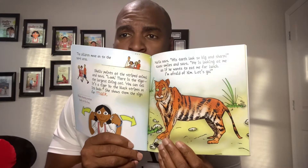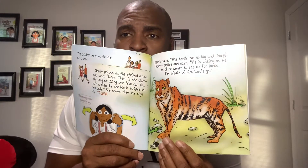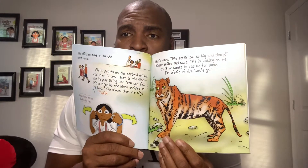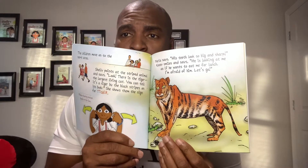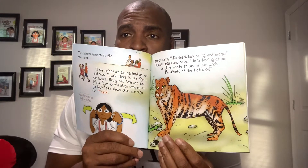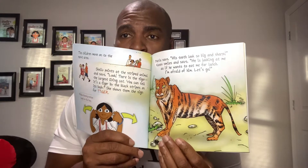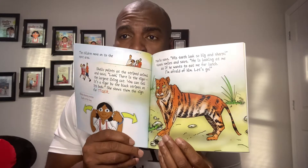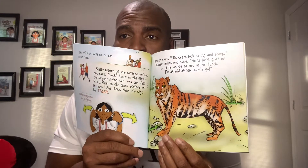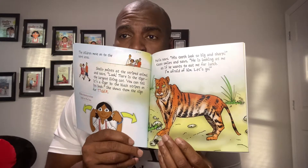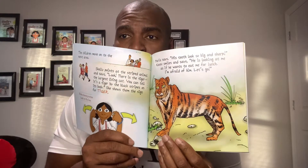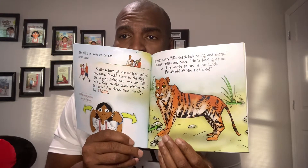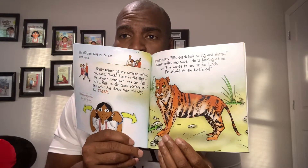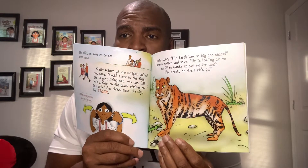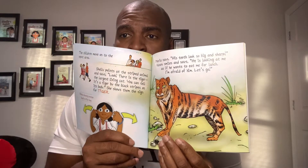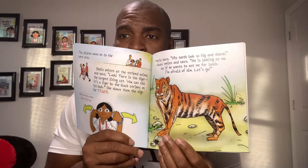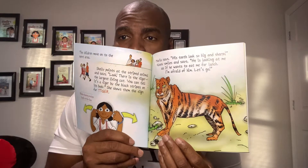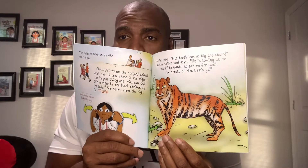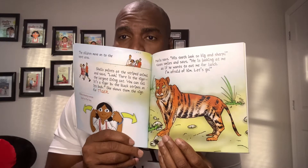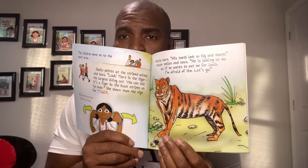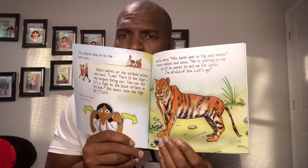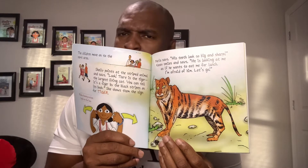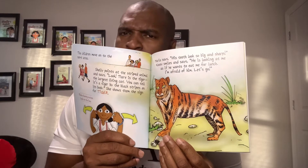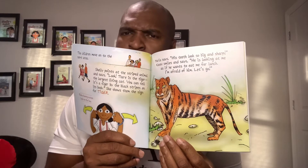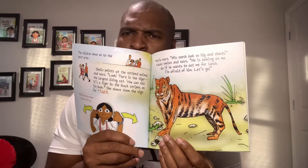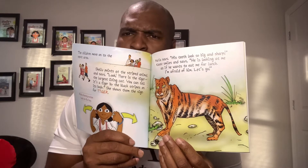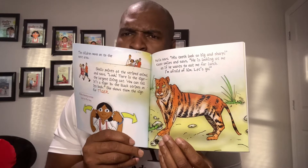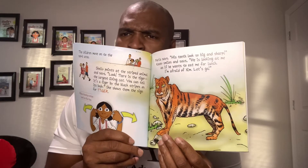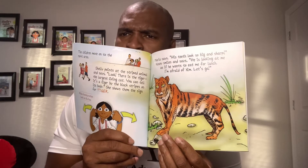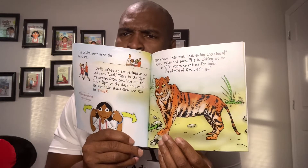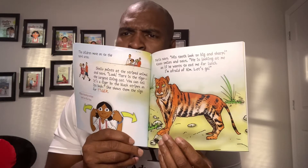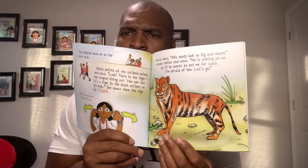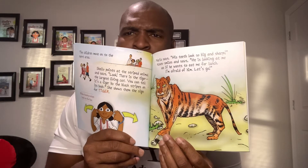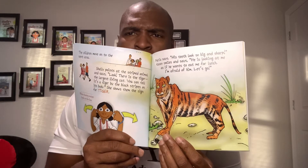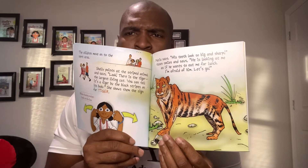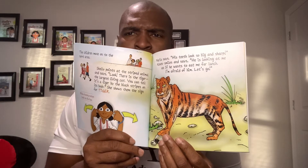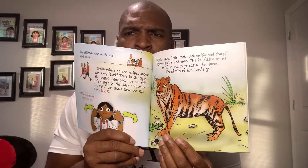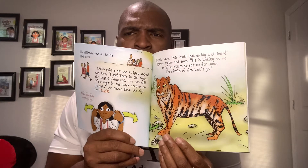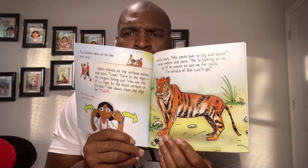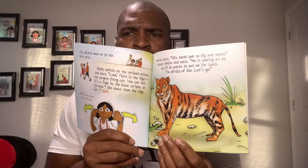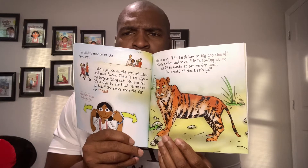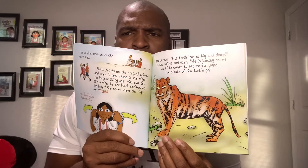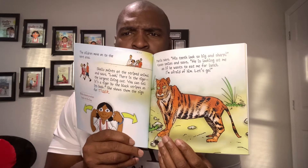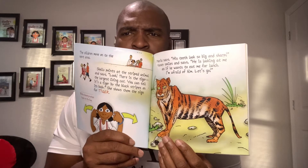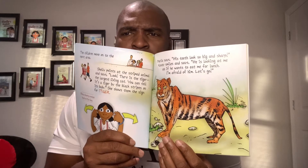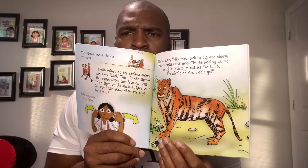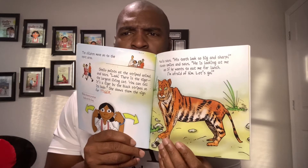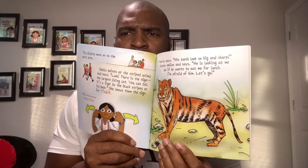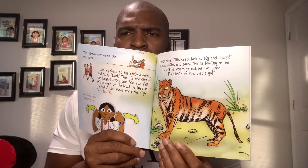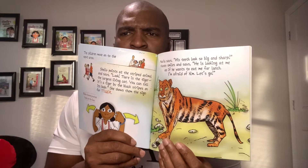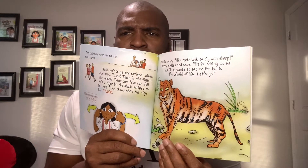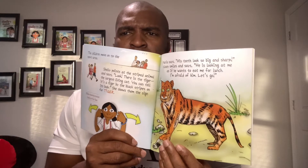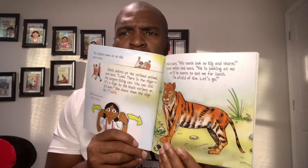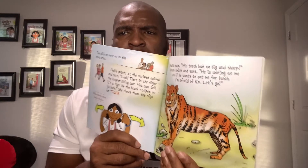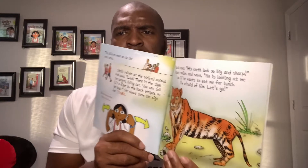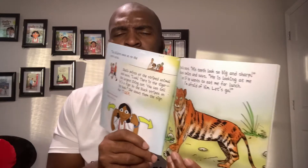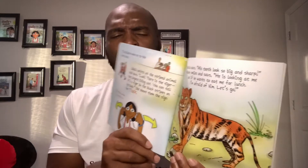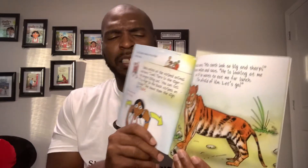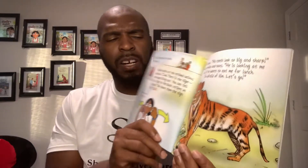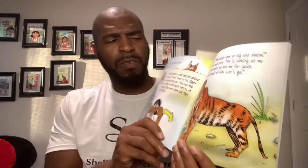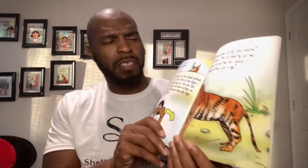the largest living cat. You can tell it's a tiger by the black stripes on its body. She shows them